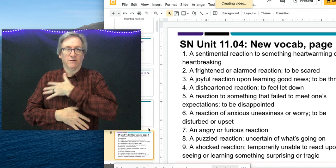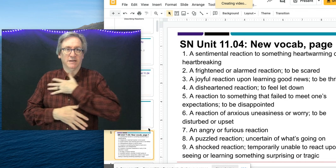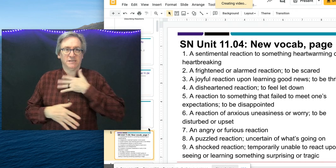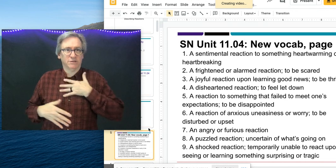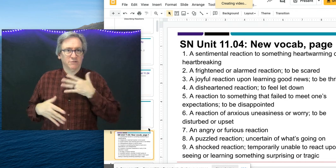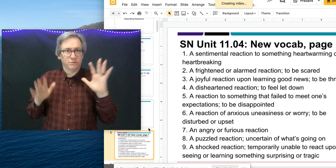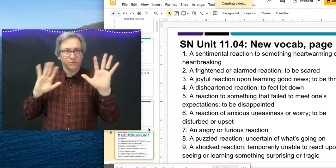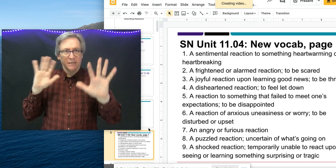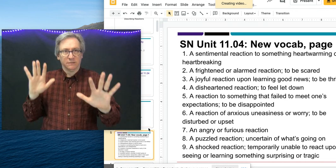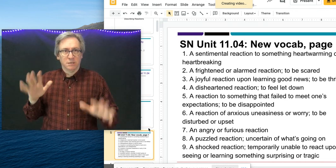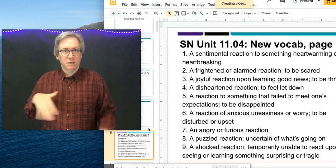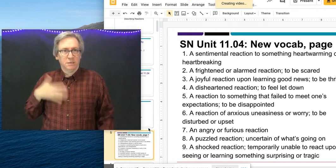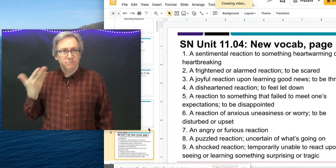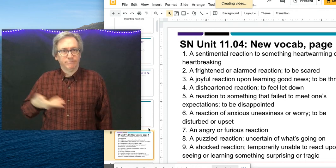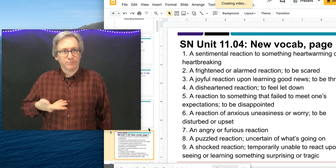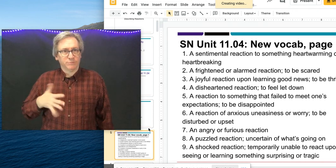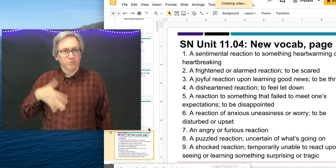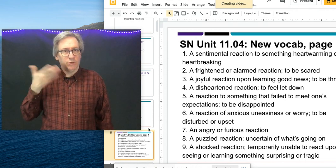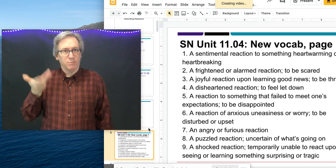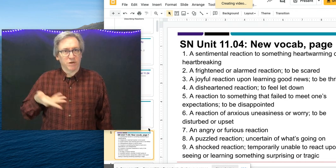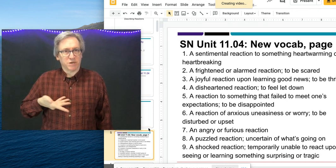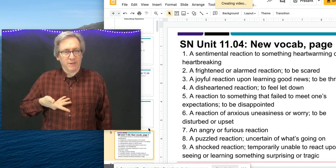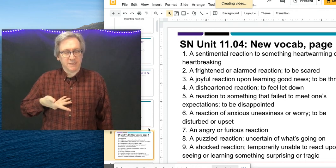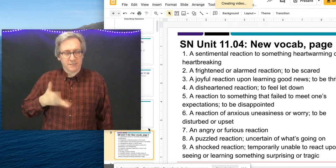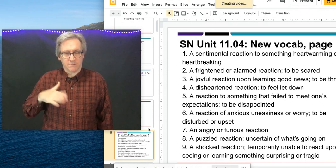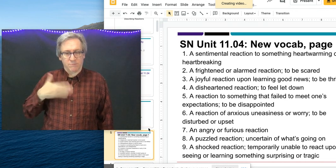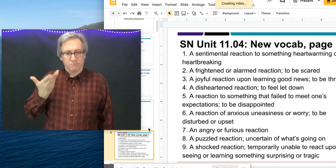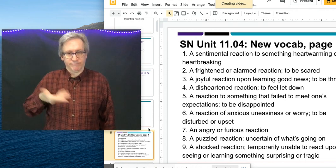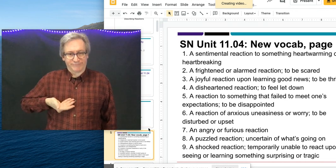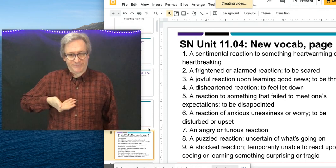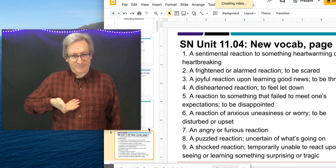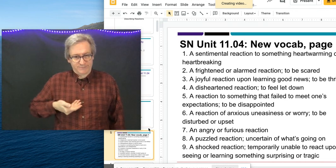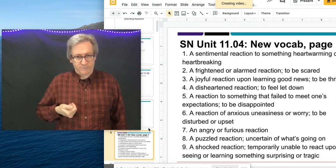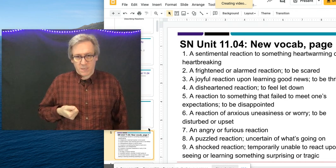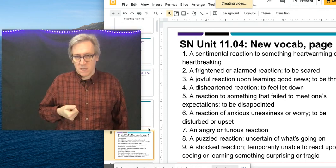sensitive areas here, don't do that. You can brush up against it.